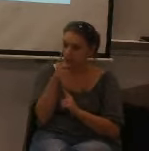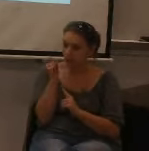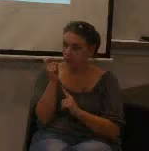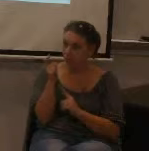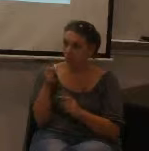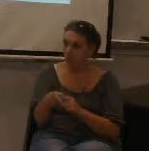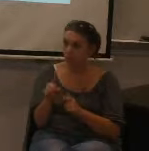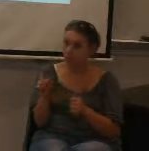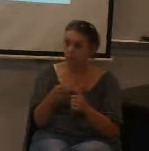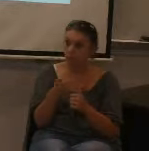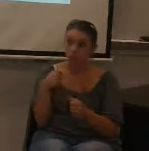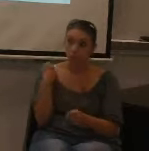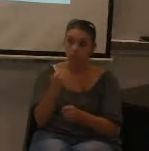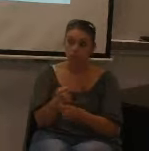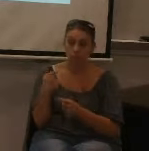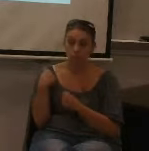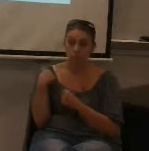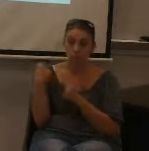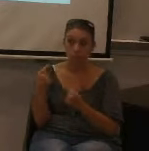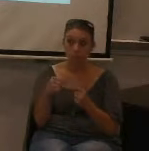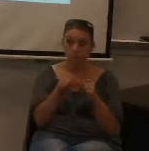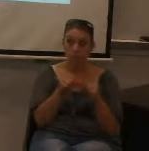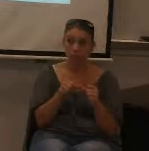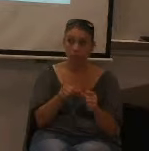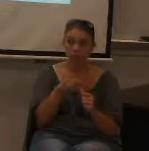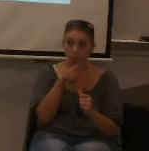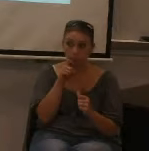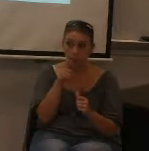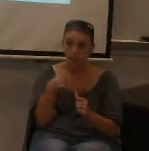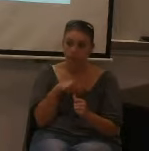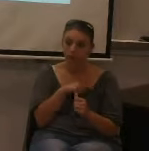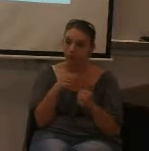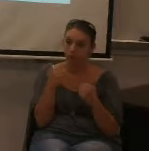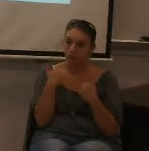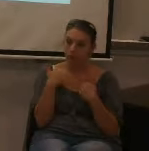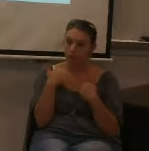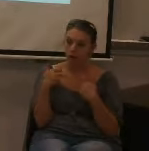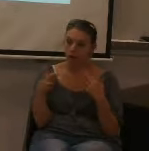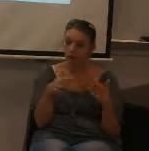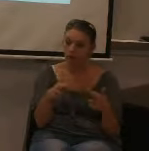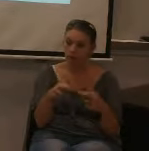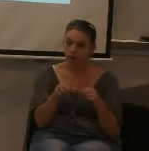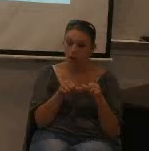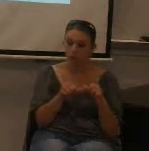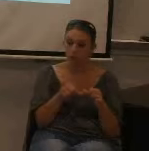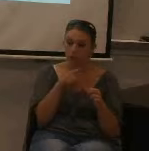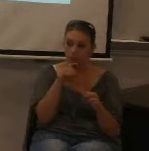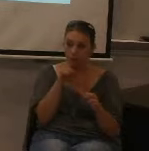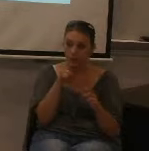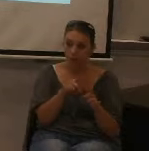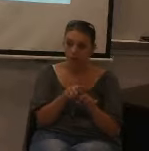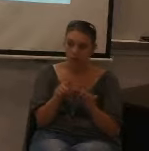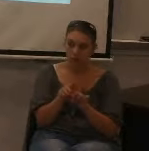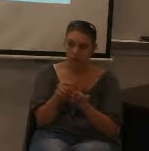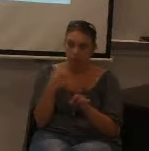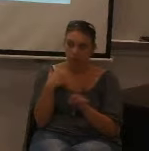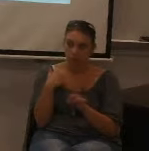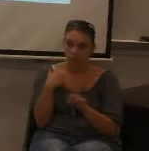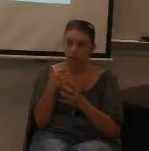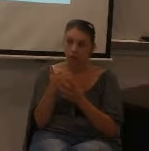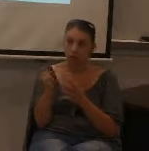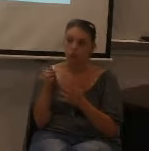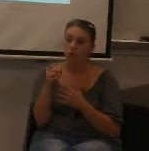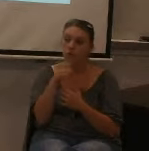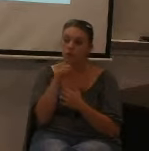first year since it's been continuously dry that we've had, the river's been continuously dry, that we've also had it be so dry that